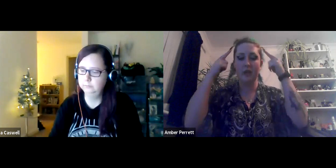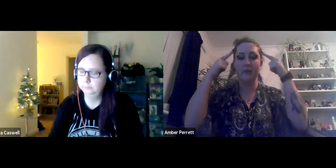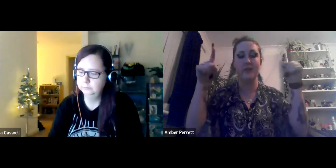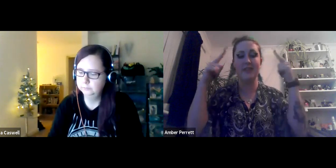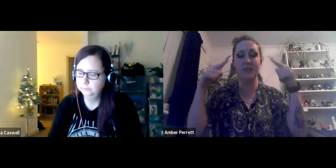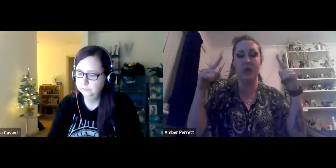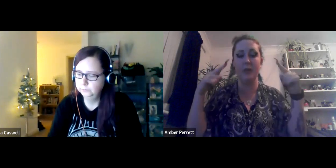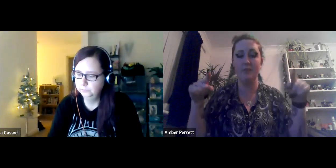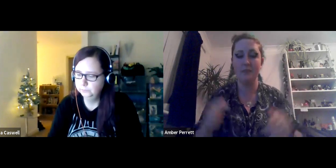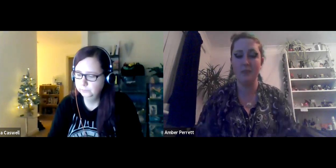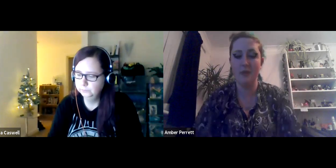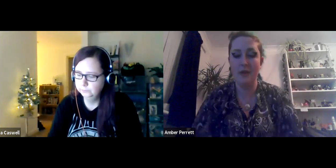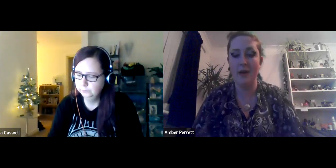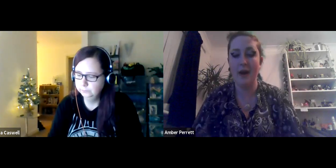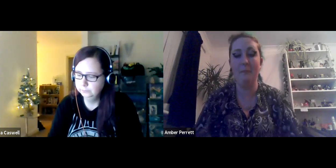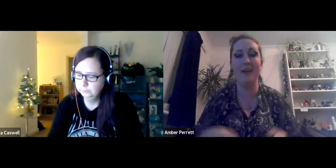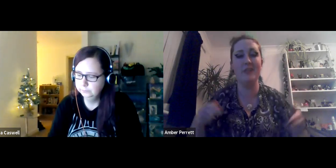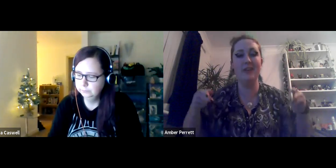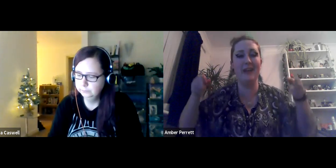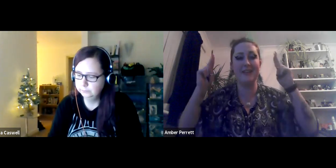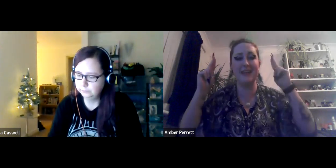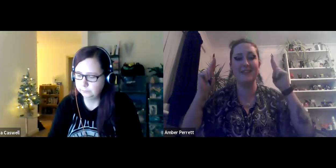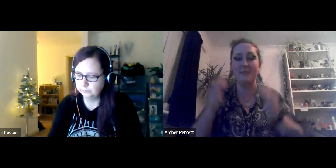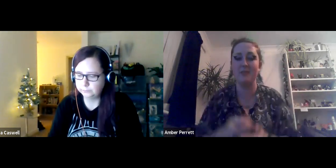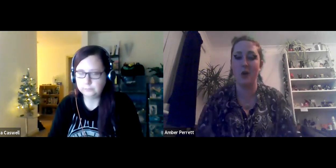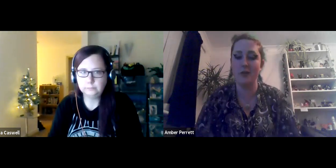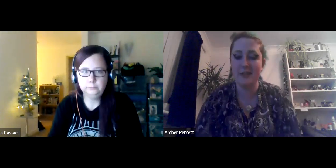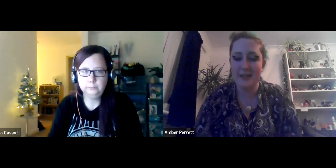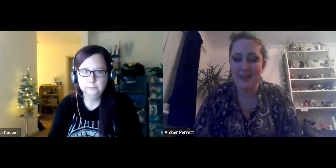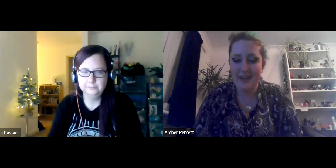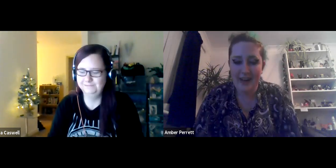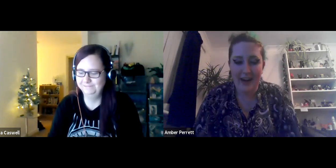So teacher. Manager, like I said, same as God.